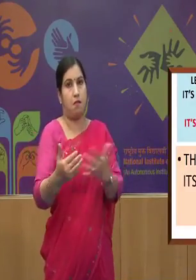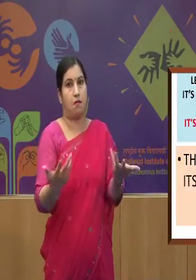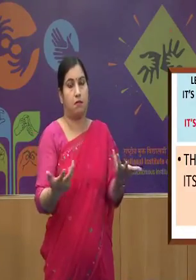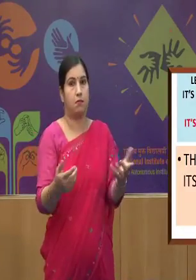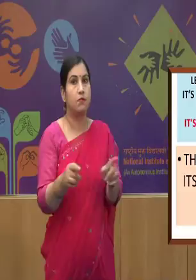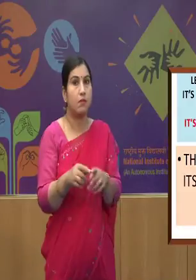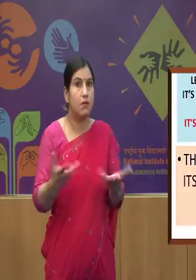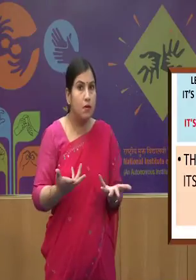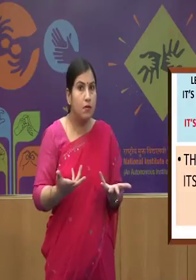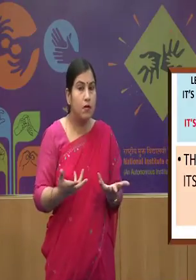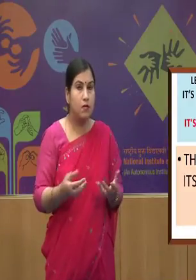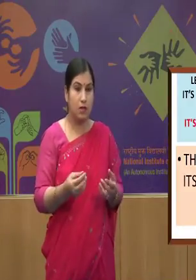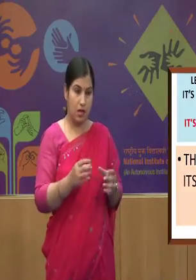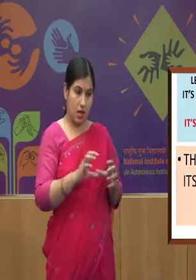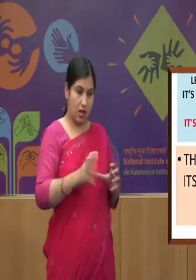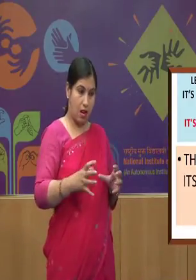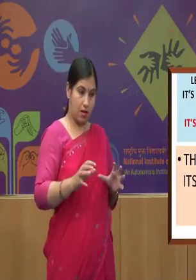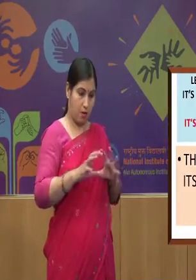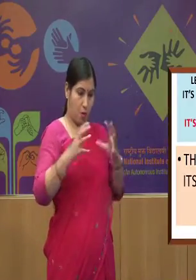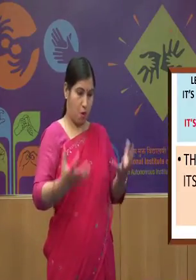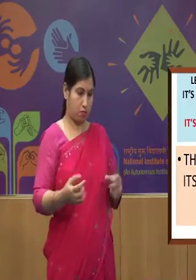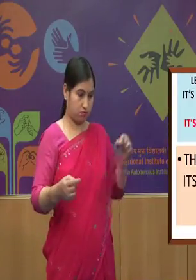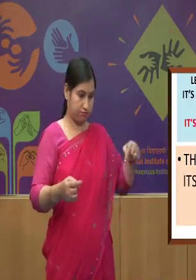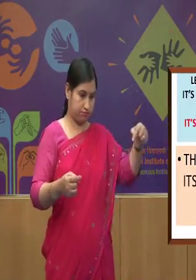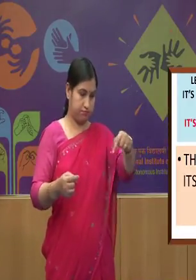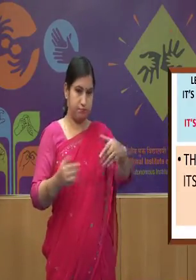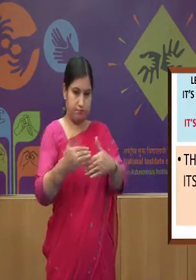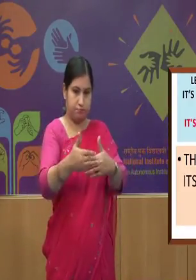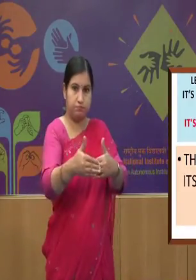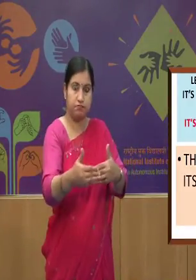against aggressor countries in the upcoming years to come.